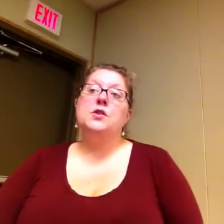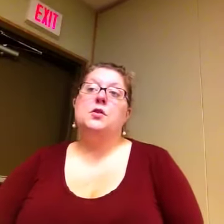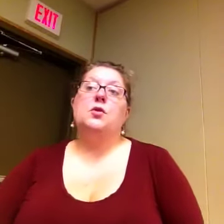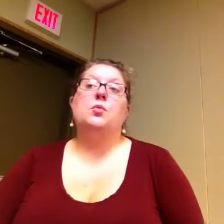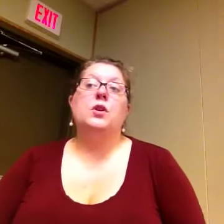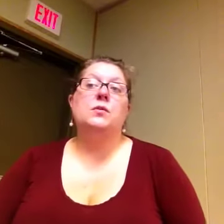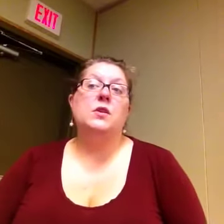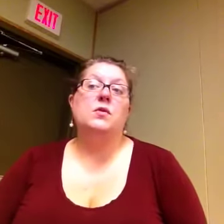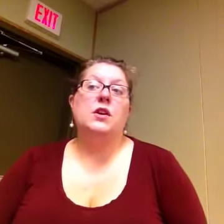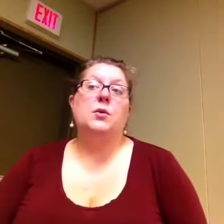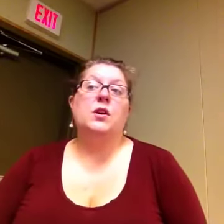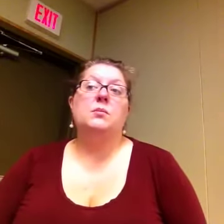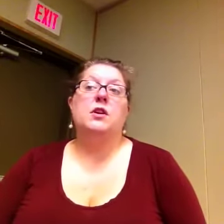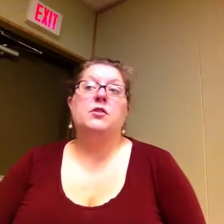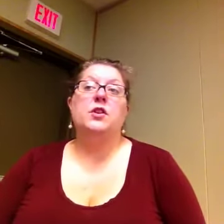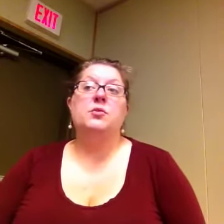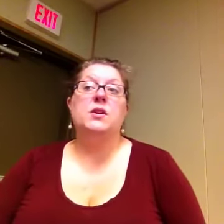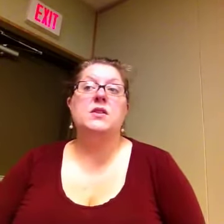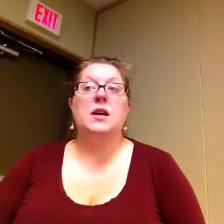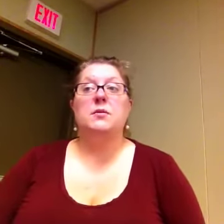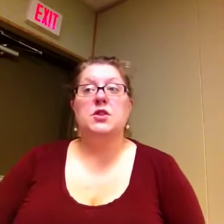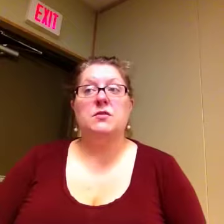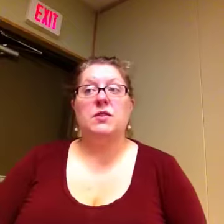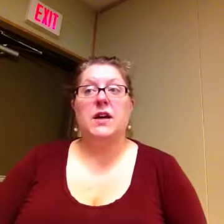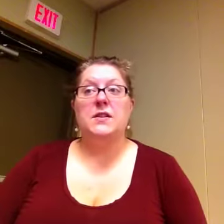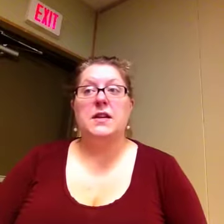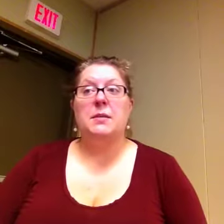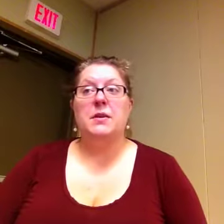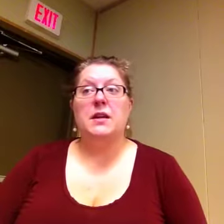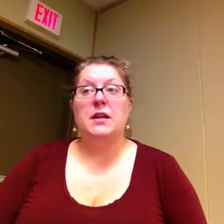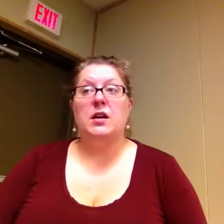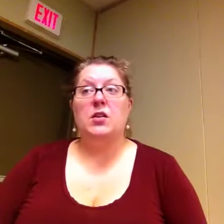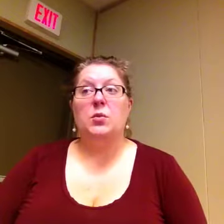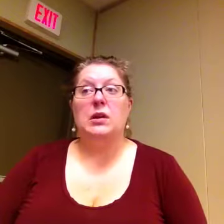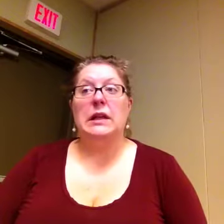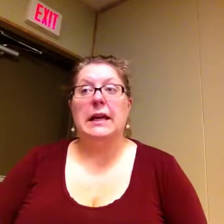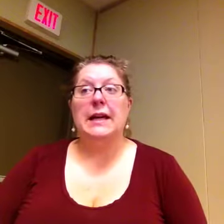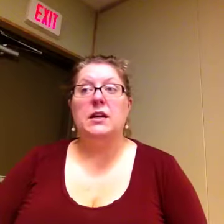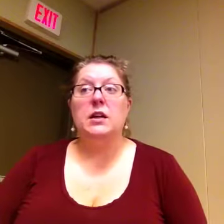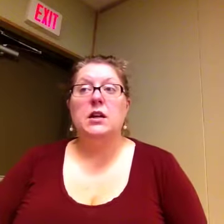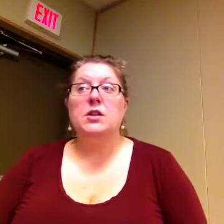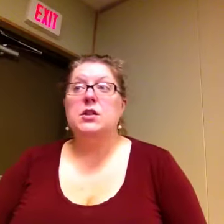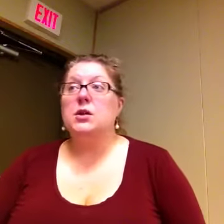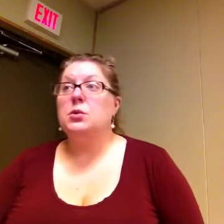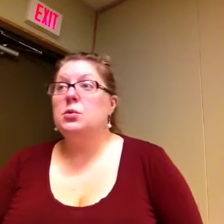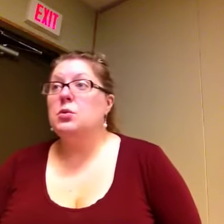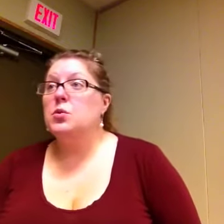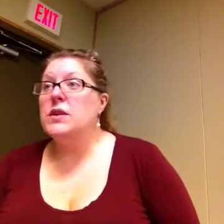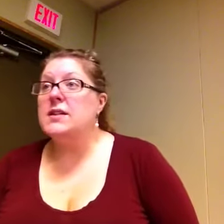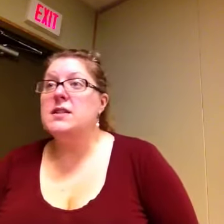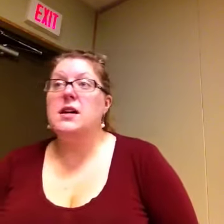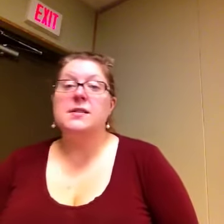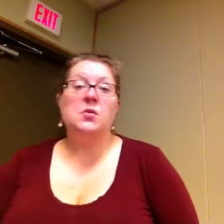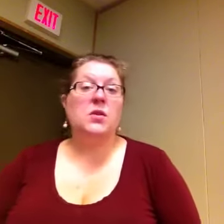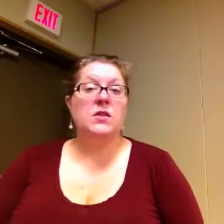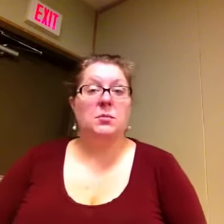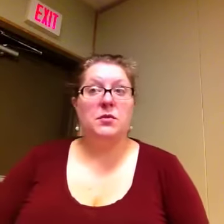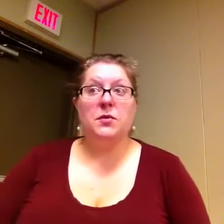so the weird thing we've got going on in bar 33 is that G flat that's happening on the word lay. So that's not something we've done